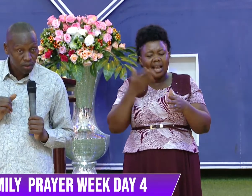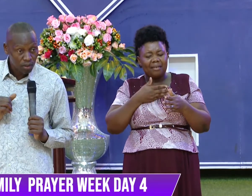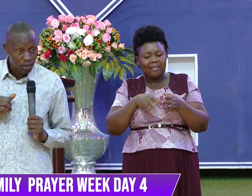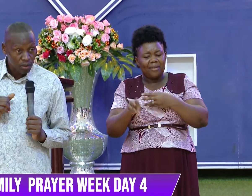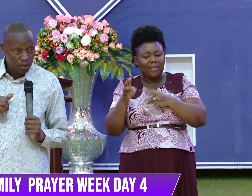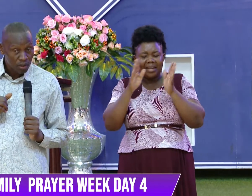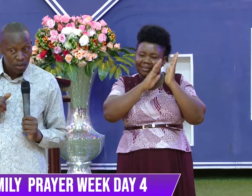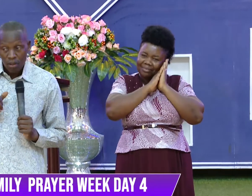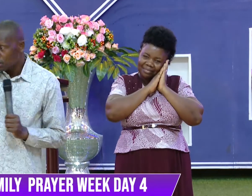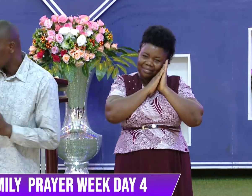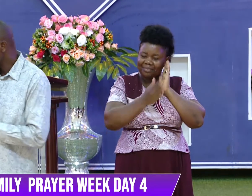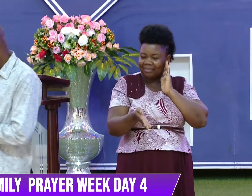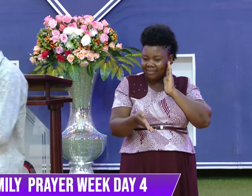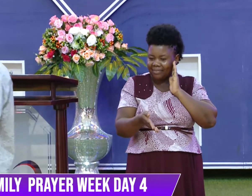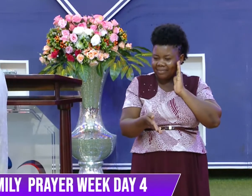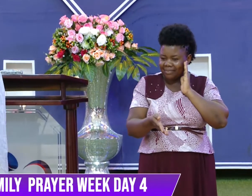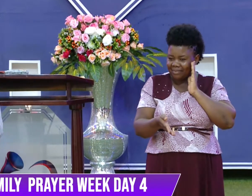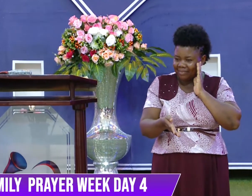But there was a way I sleep.